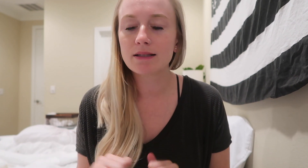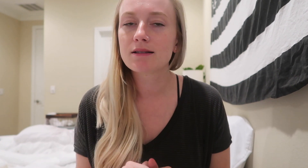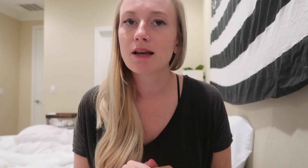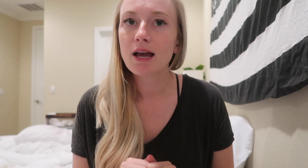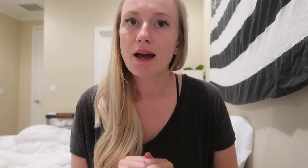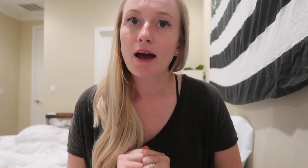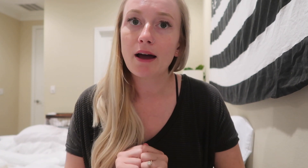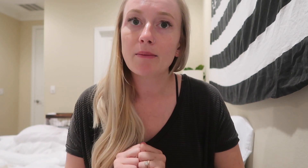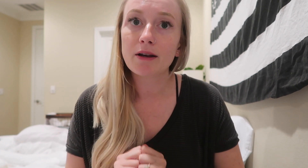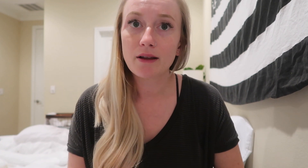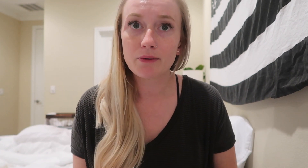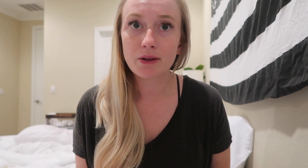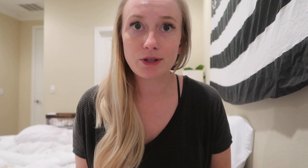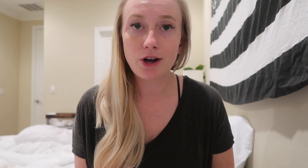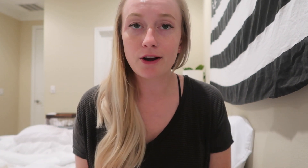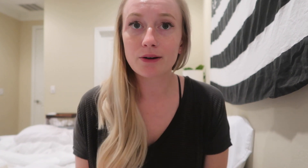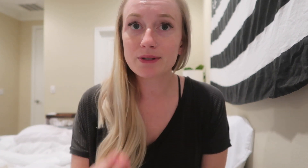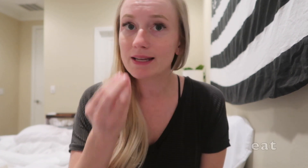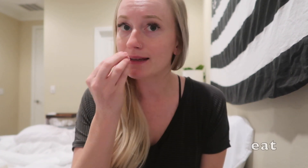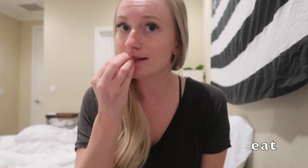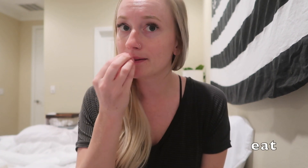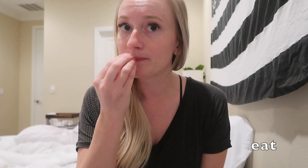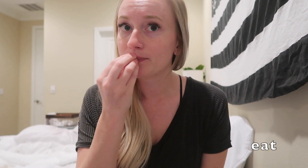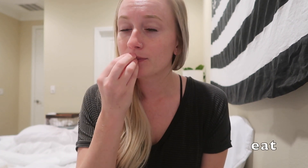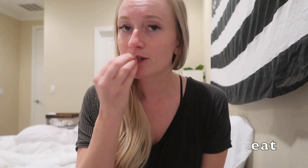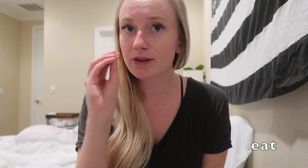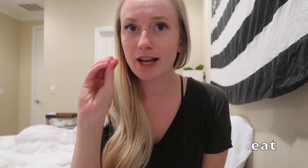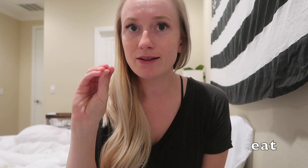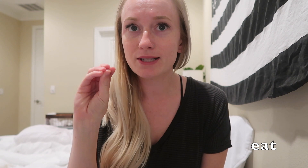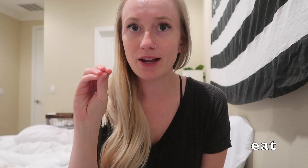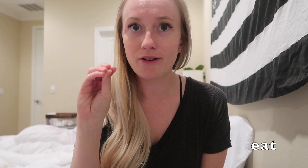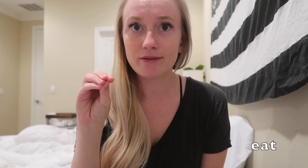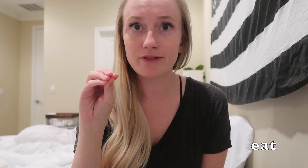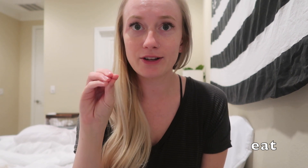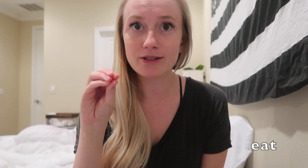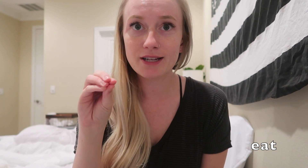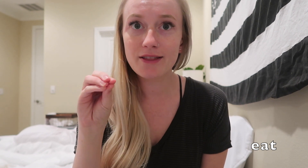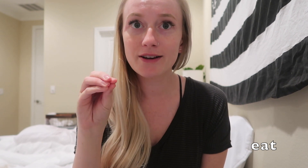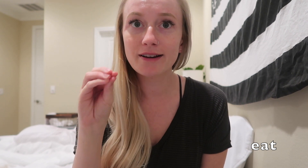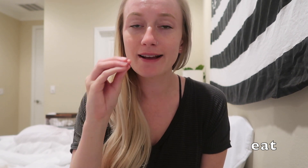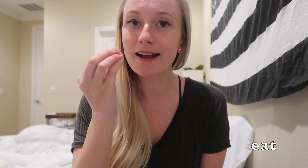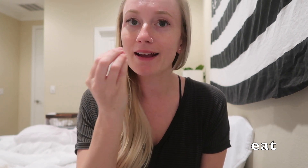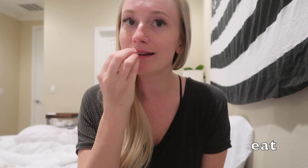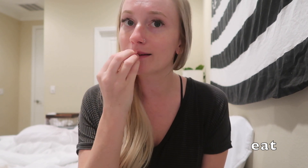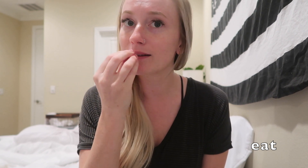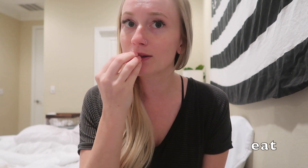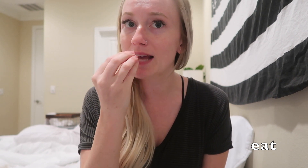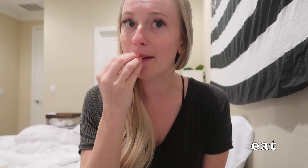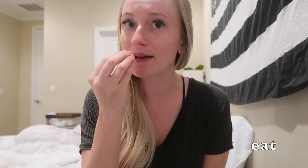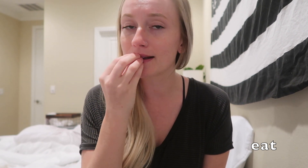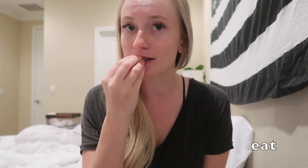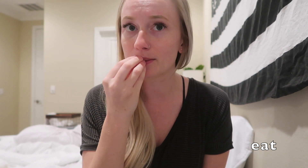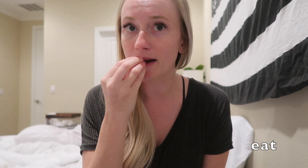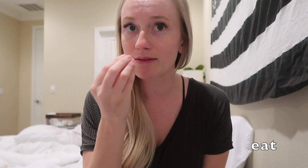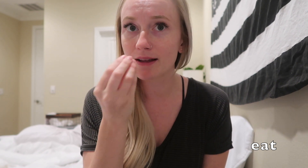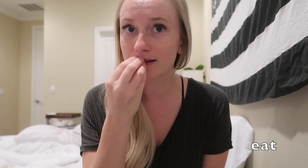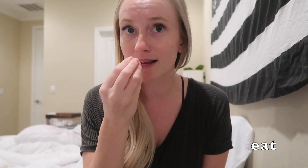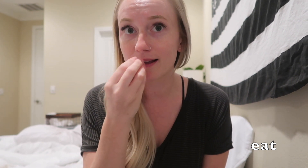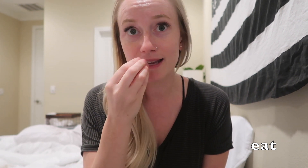signs, another one that we taught her was eat. So again, you take all of your fingers together and you tap it against your mouth and say